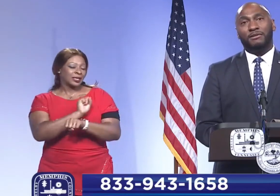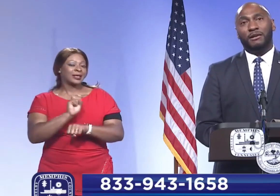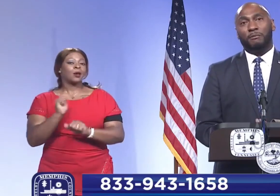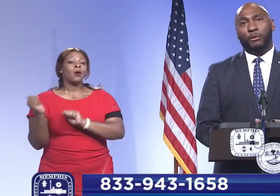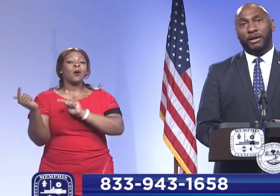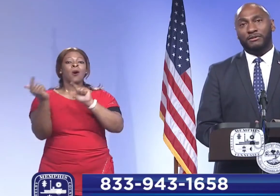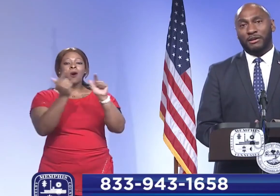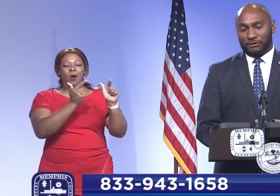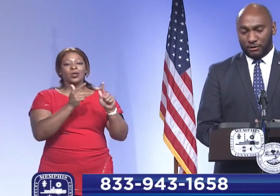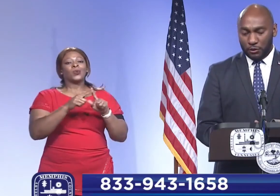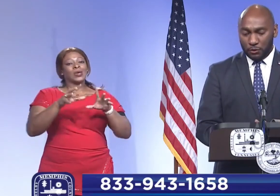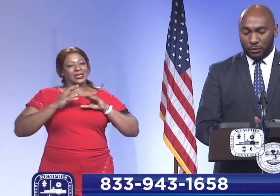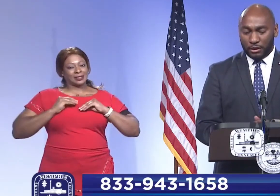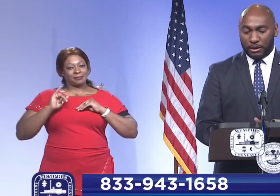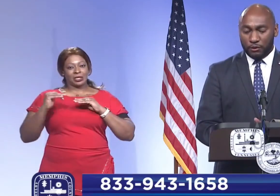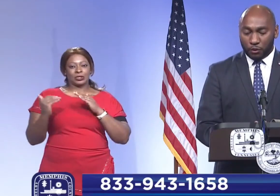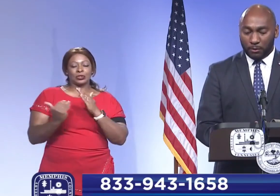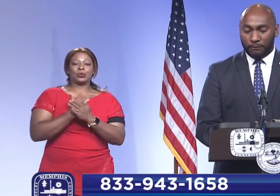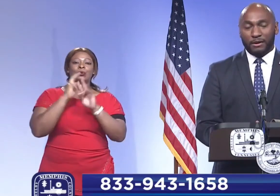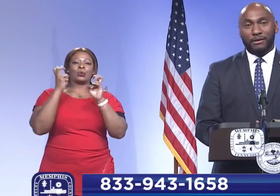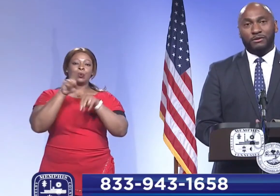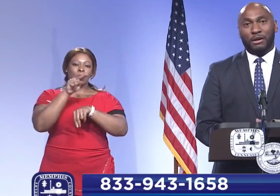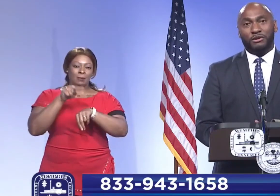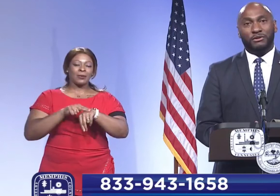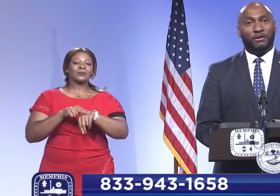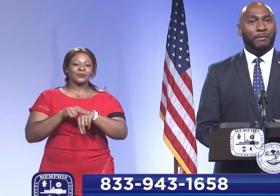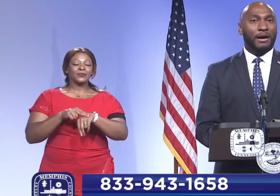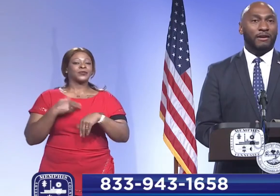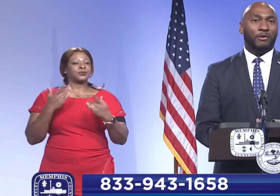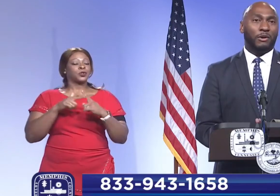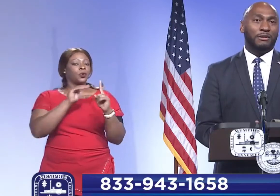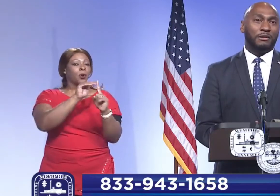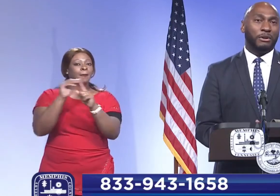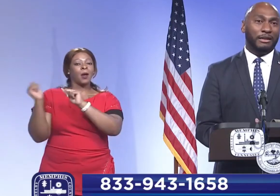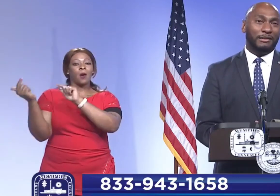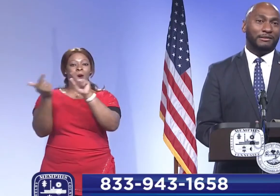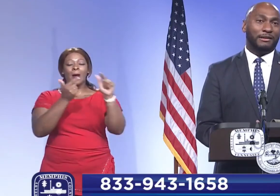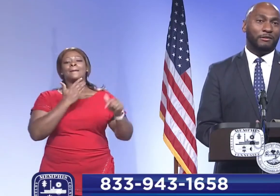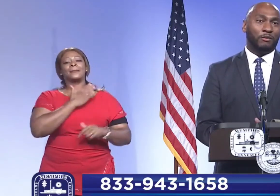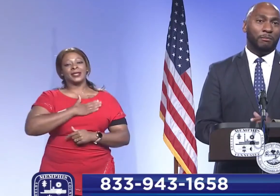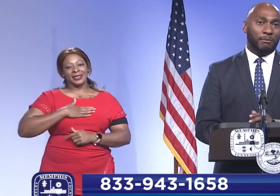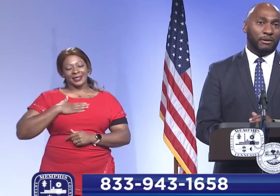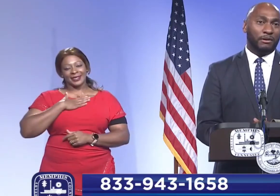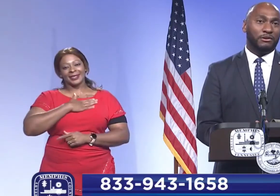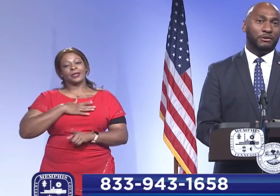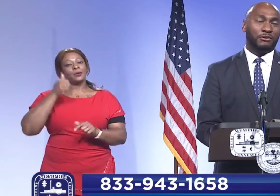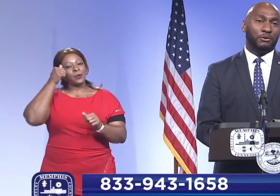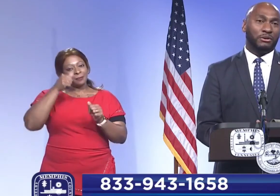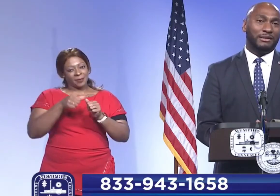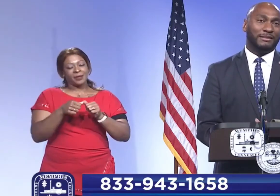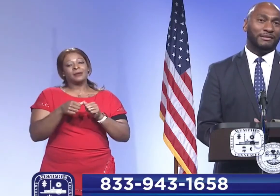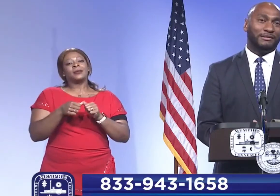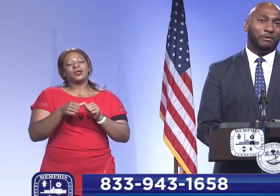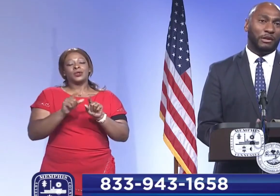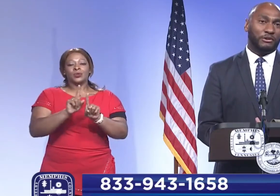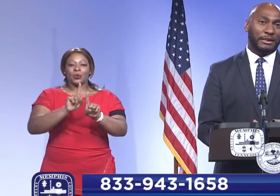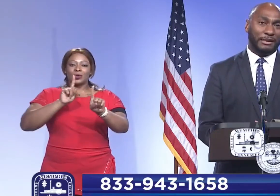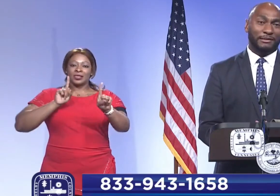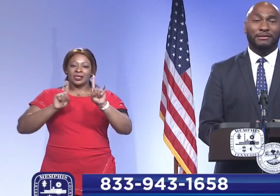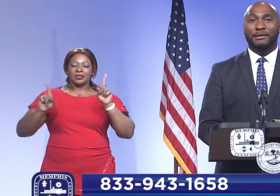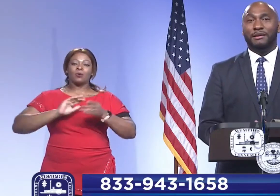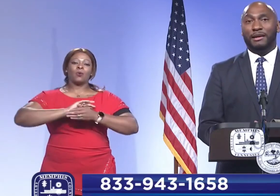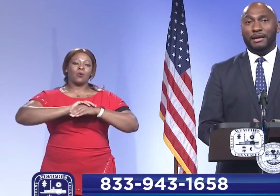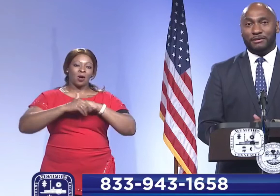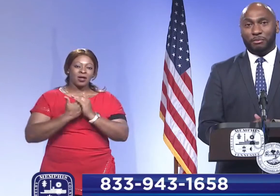everybody to embrace this new normal. So I'm just here to remind everyone to please remember to socially distance, to wash your